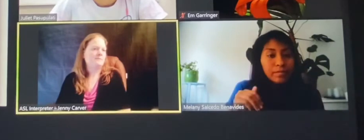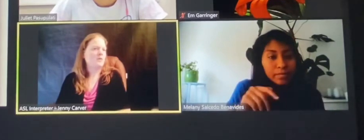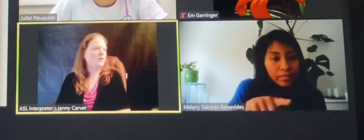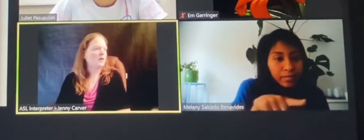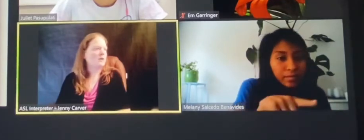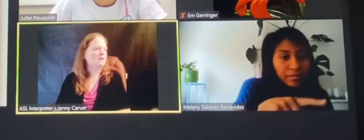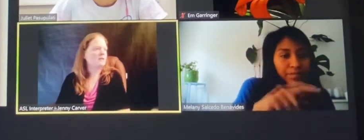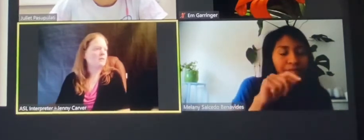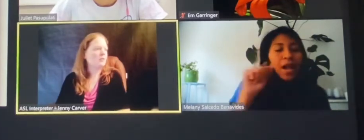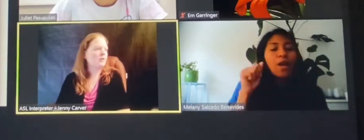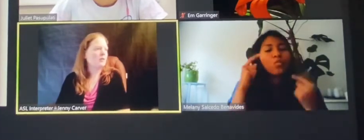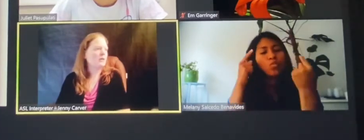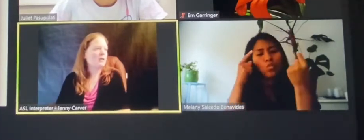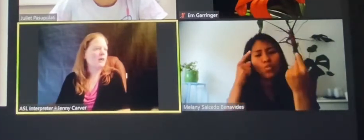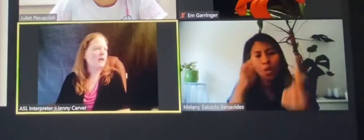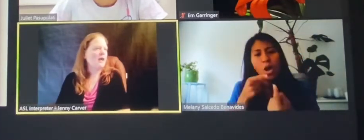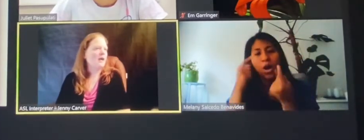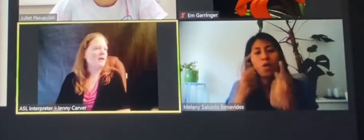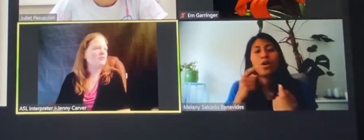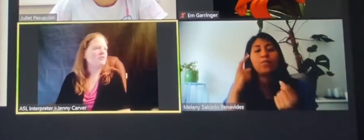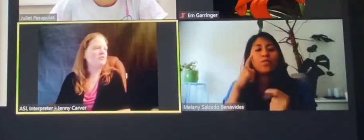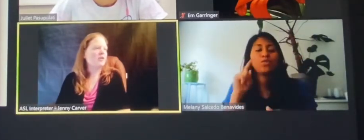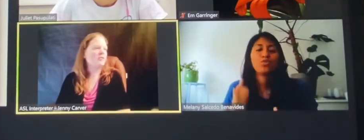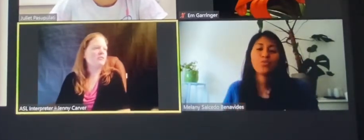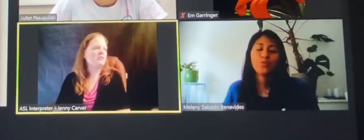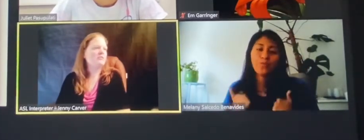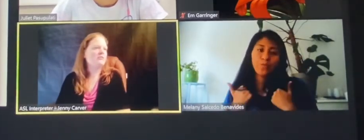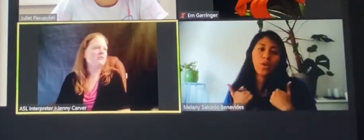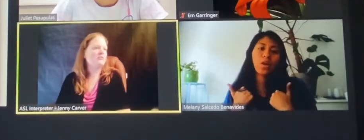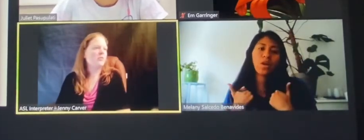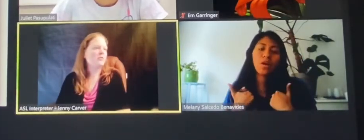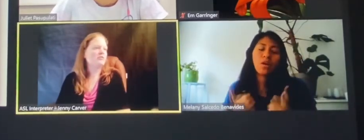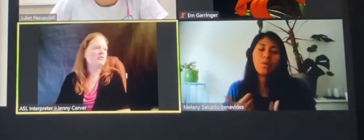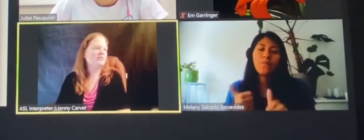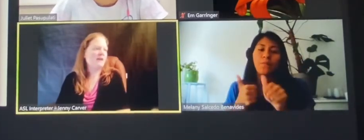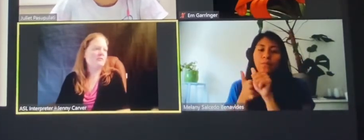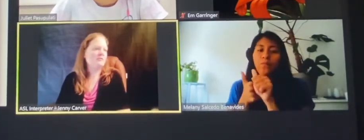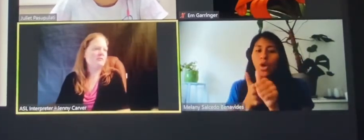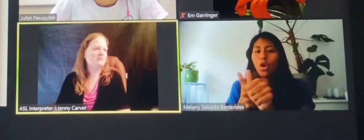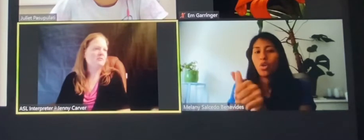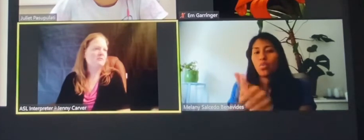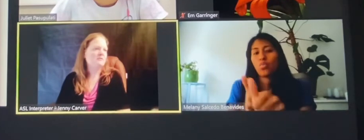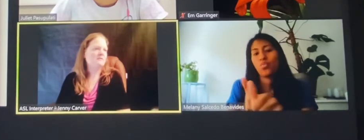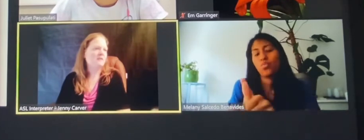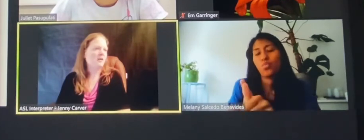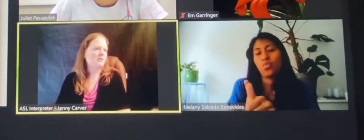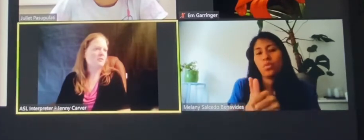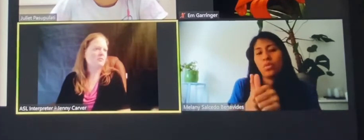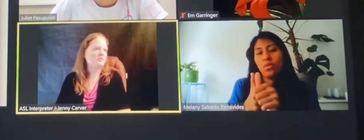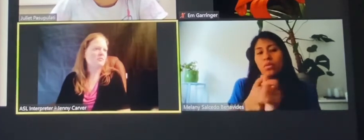All right, going down. The struggle to survive.